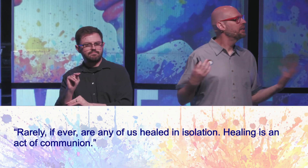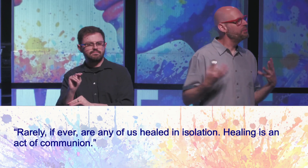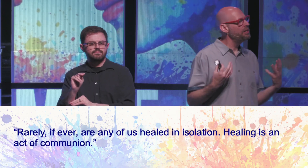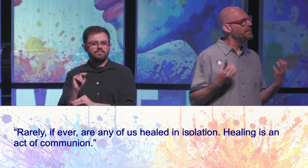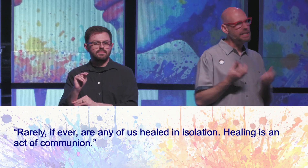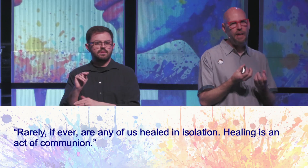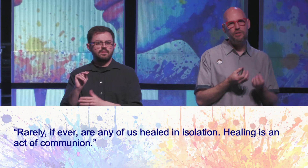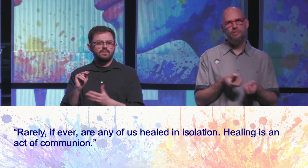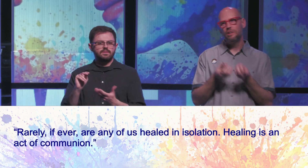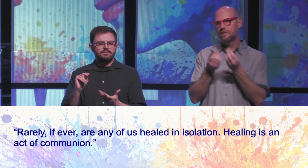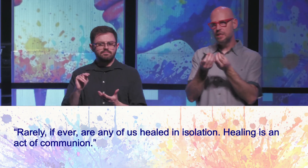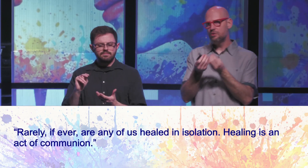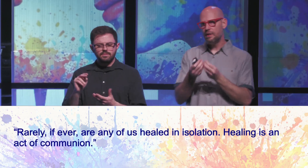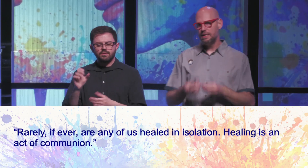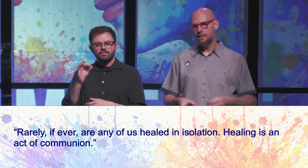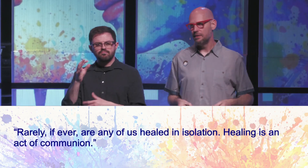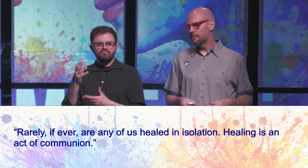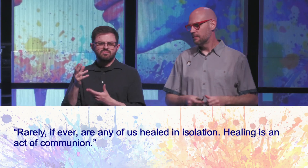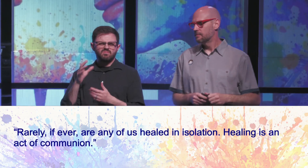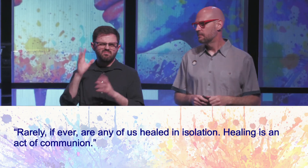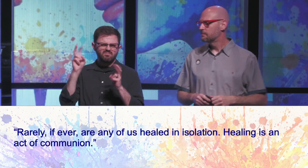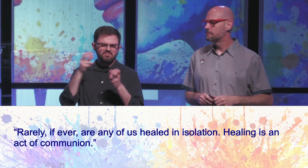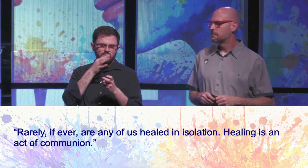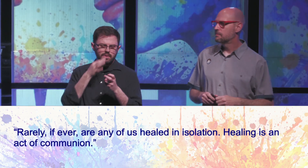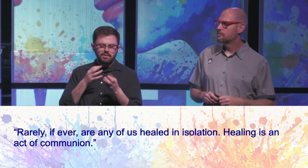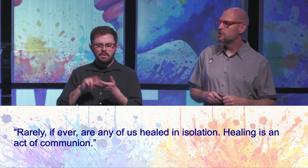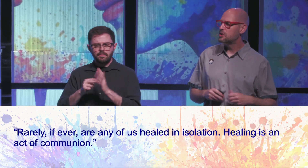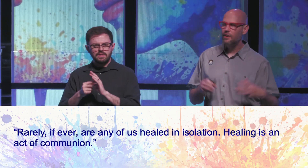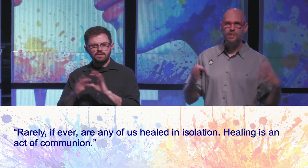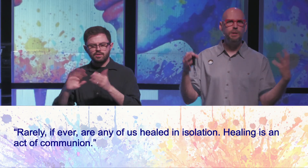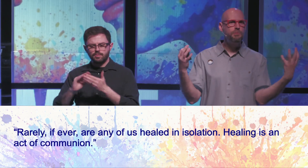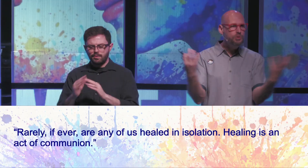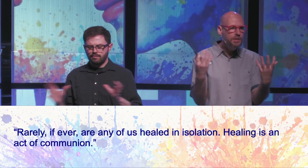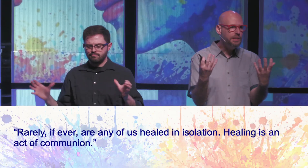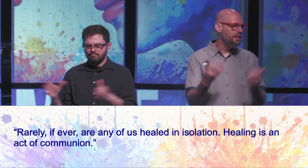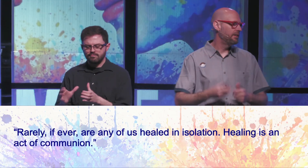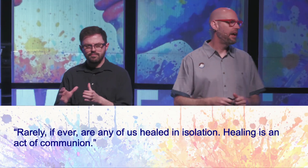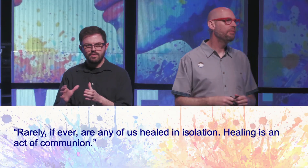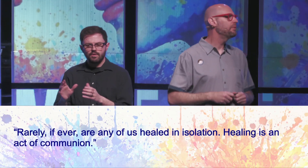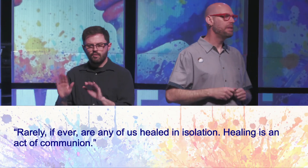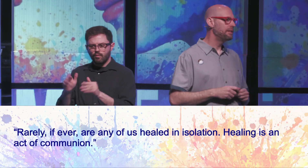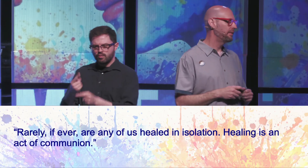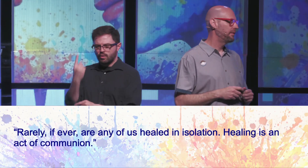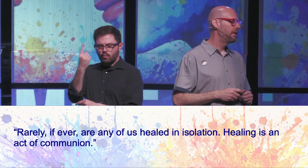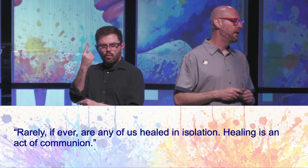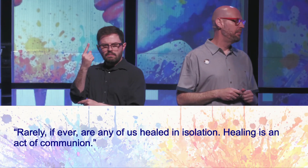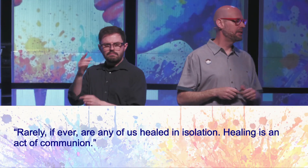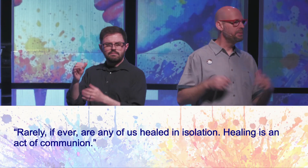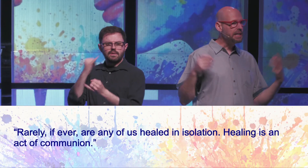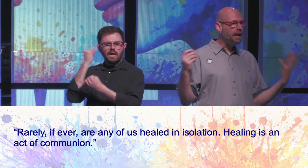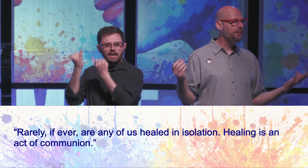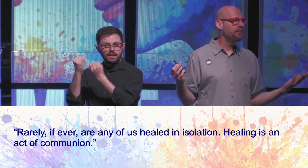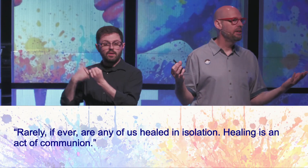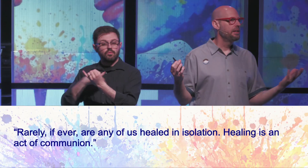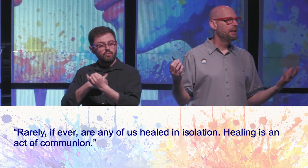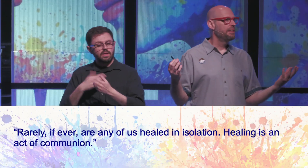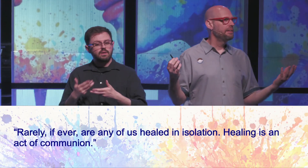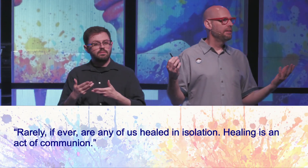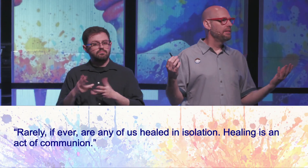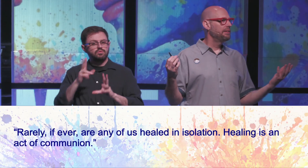Communion is a community that gathers around a central idea. We share in communion here every week because we